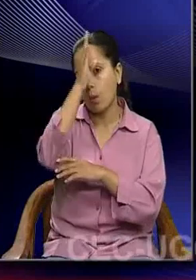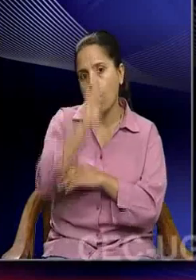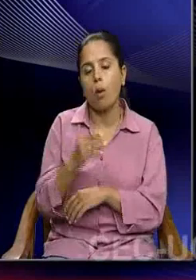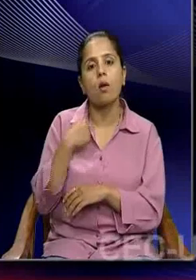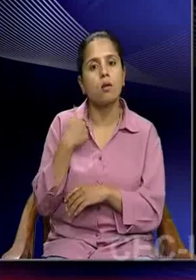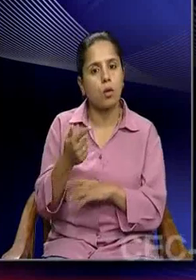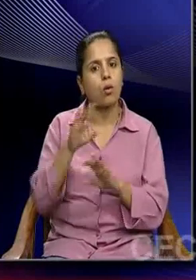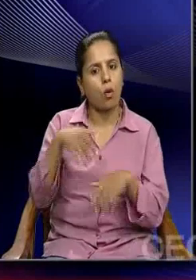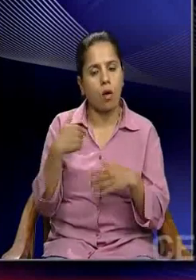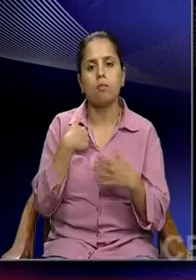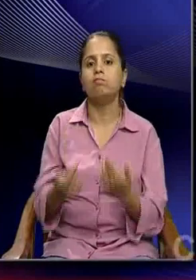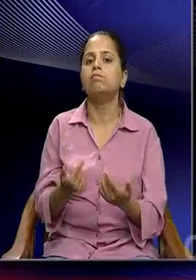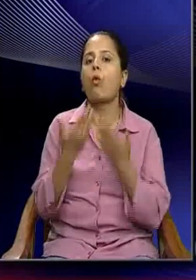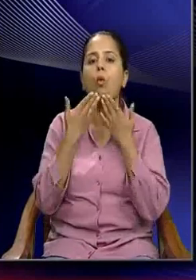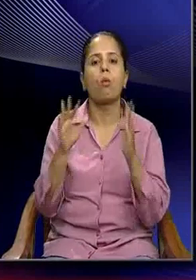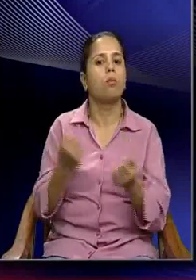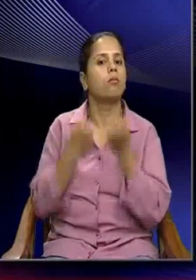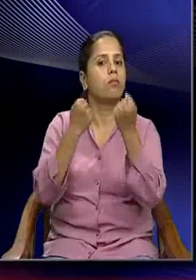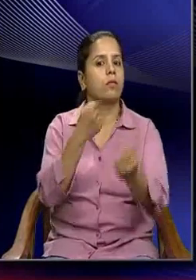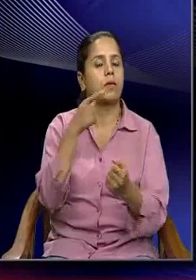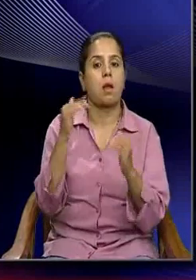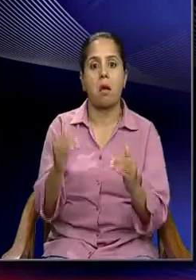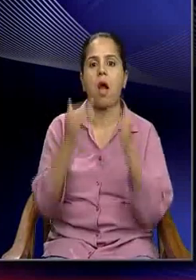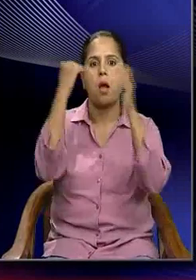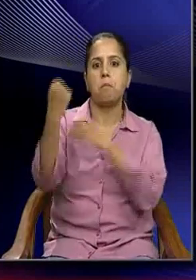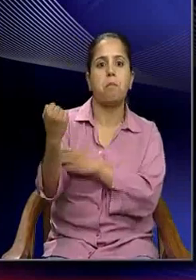or surrendering to the higher power.